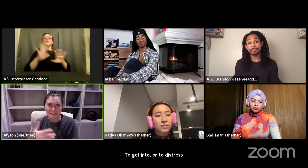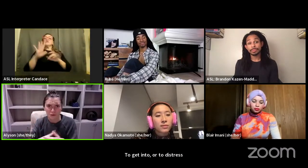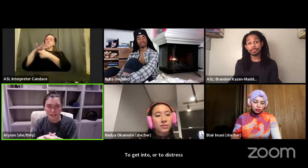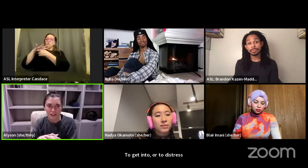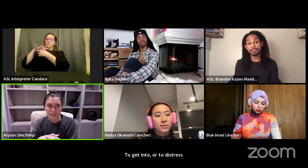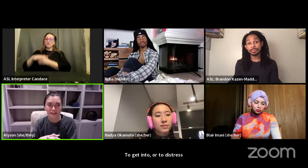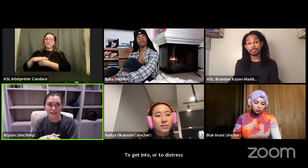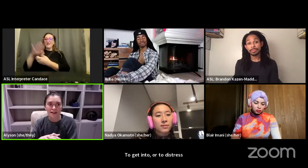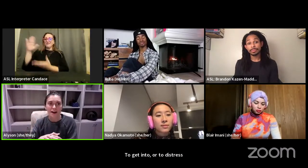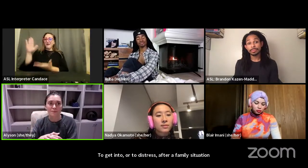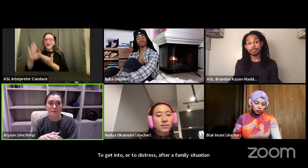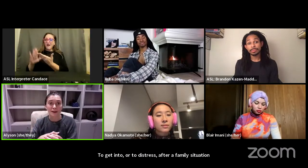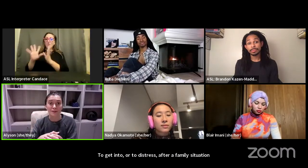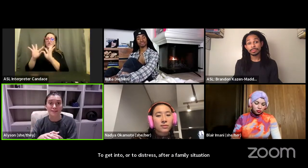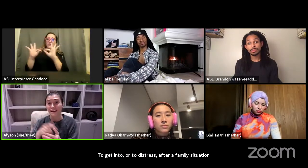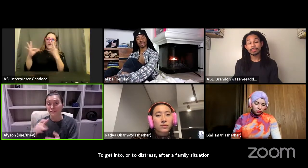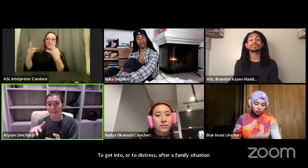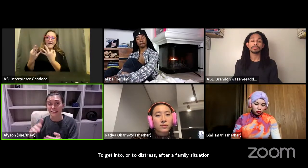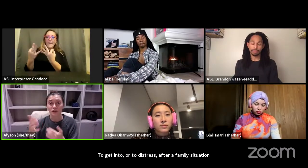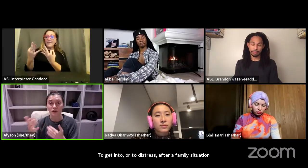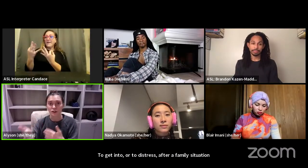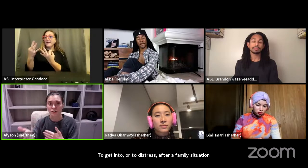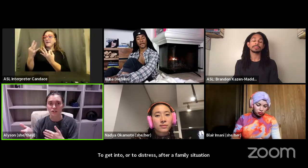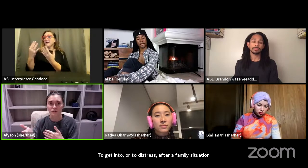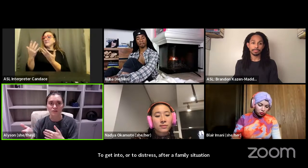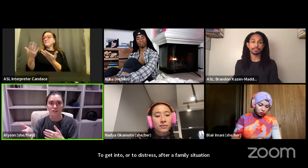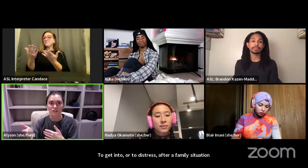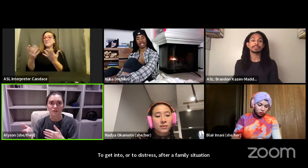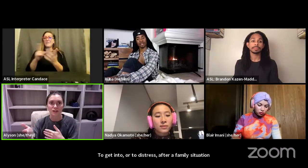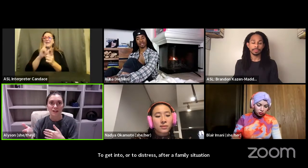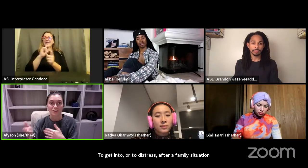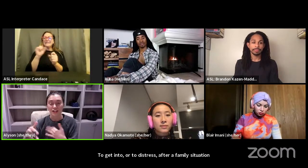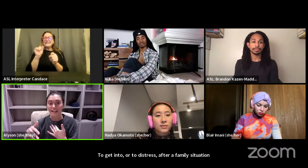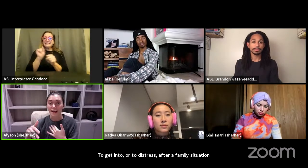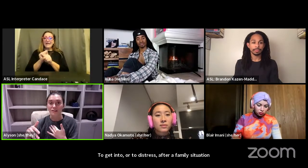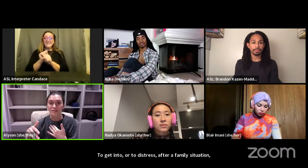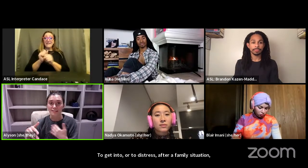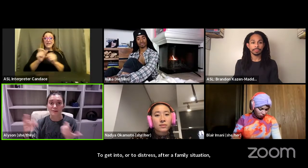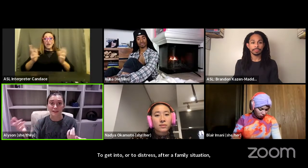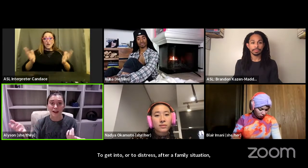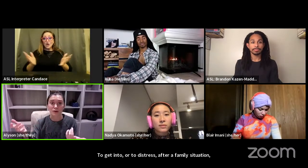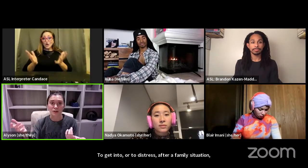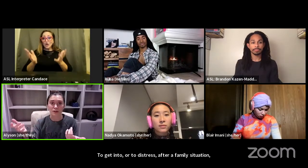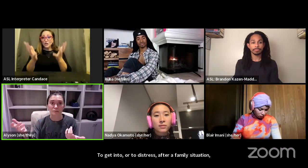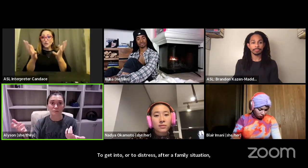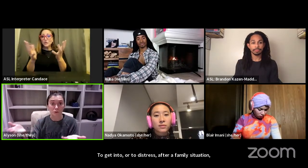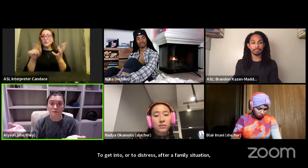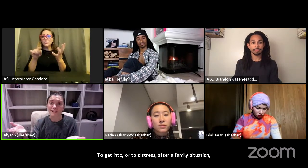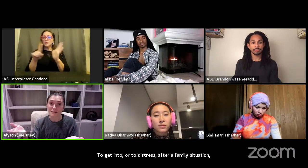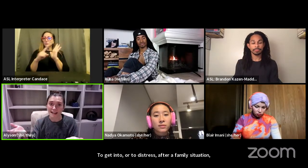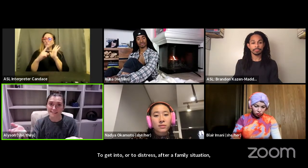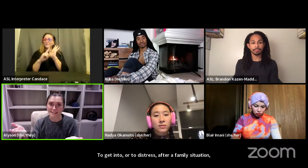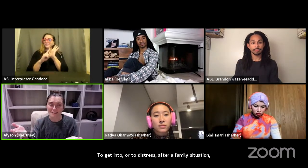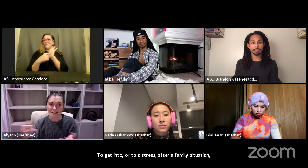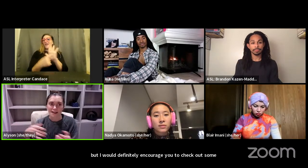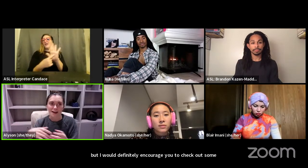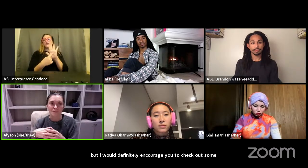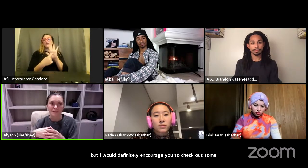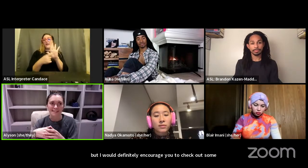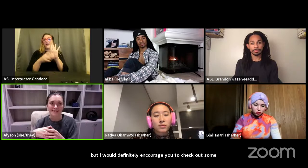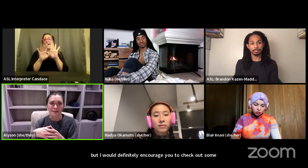family situation. But I would definitely encourage you to check out some of our movement